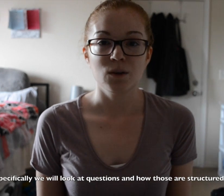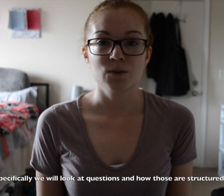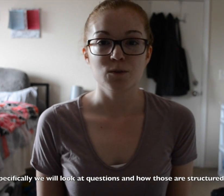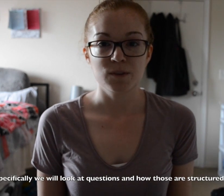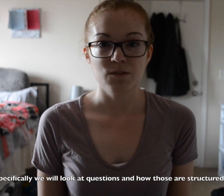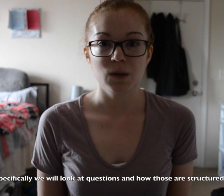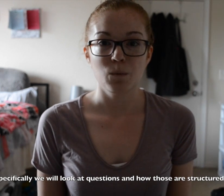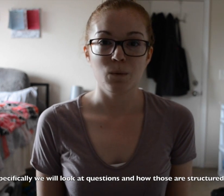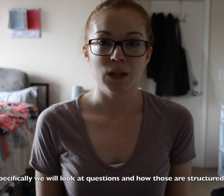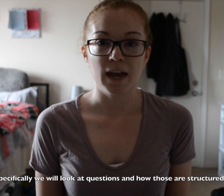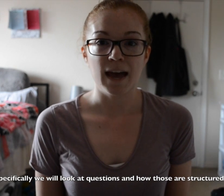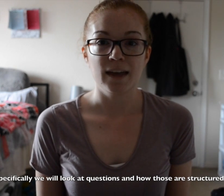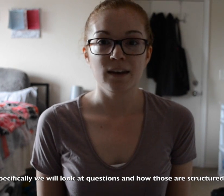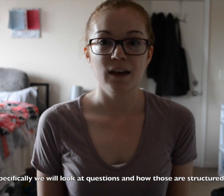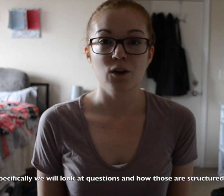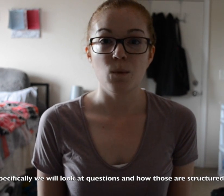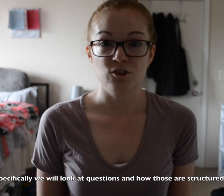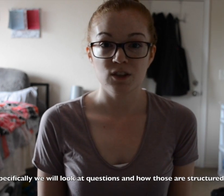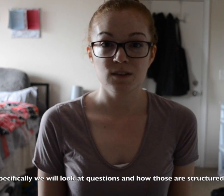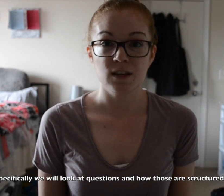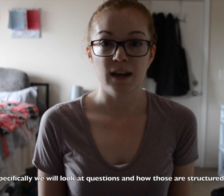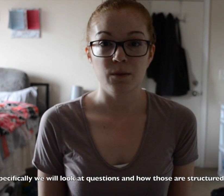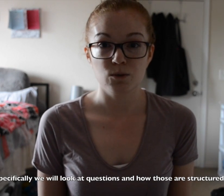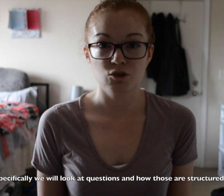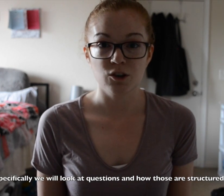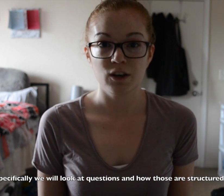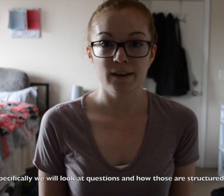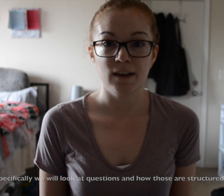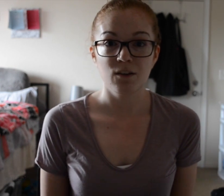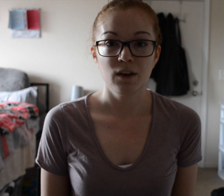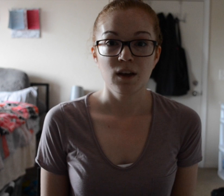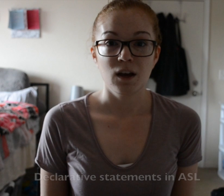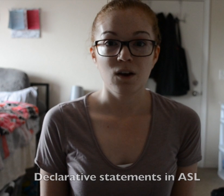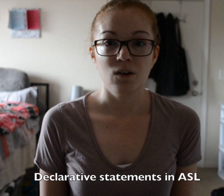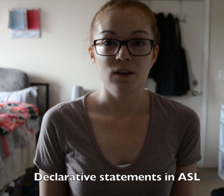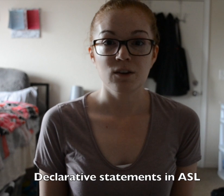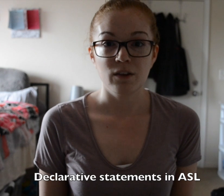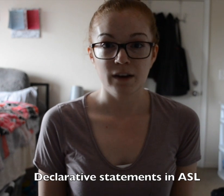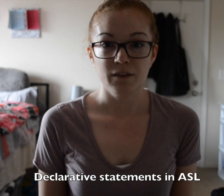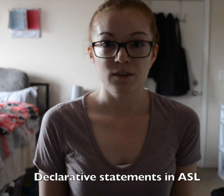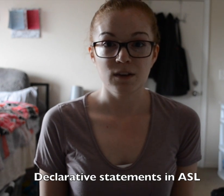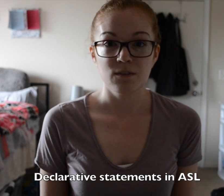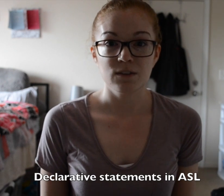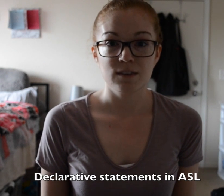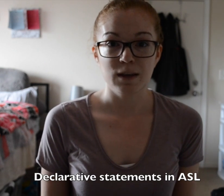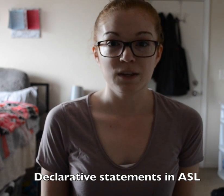So specifically, we will look at questions and how those are structured in ASL, declarative statements